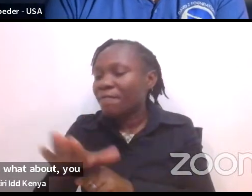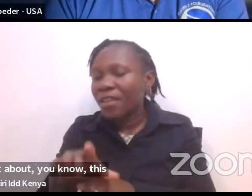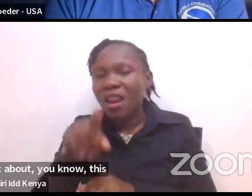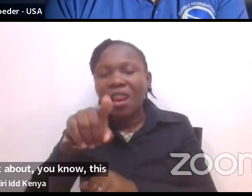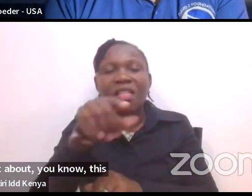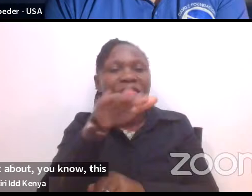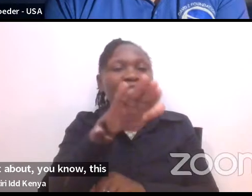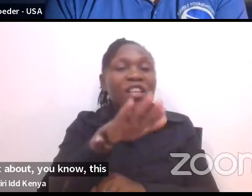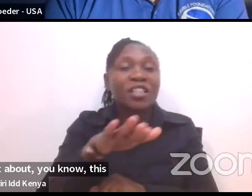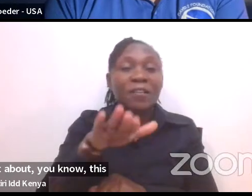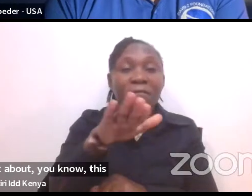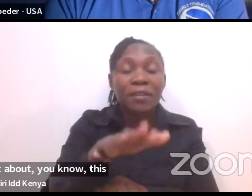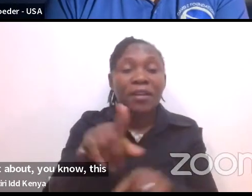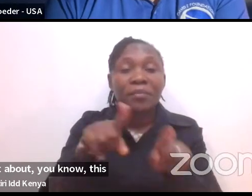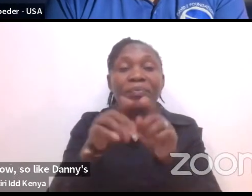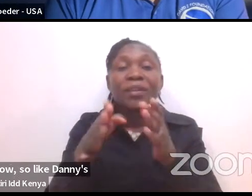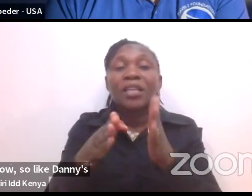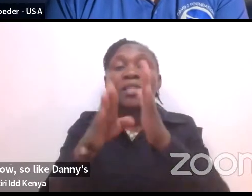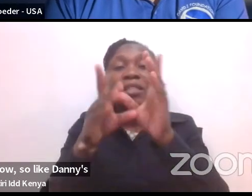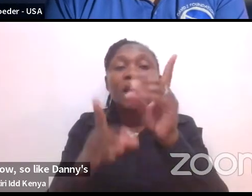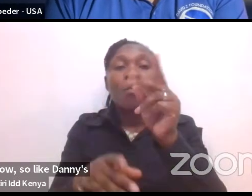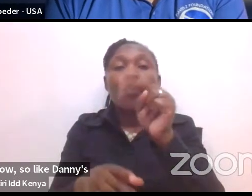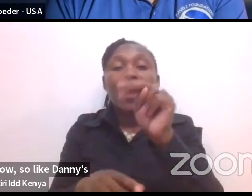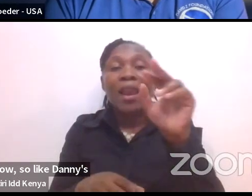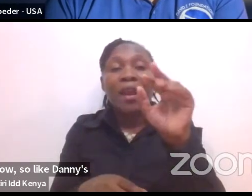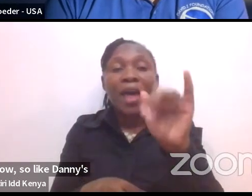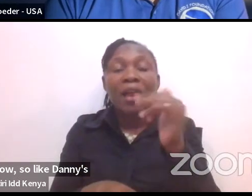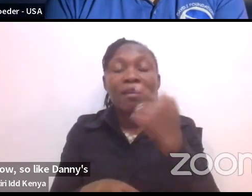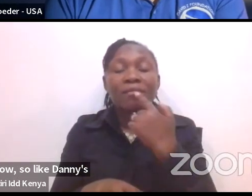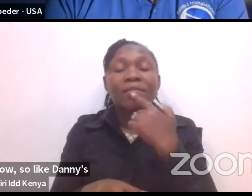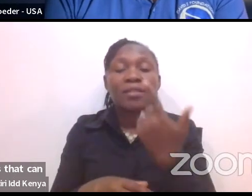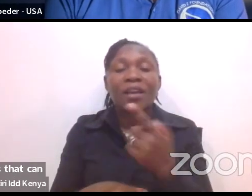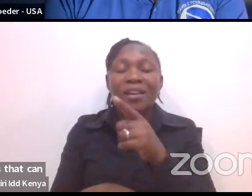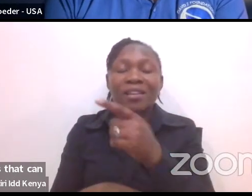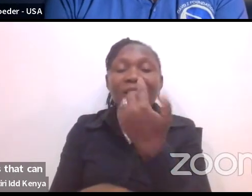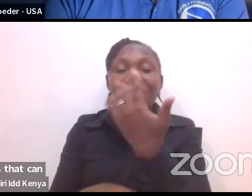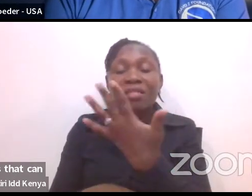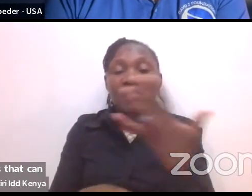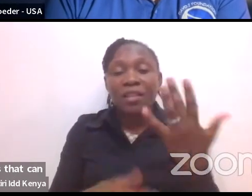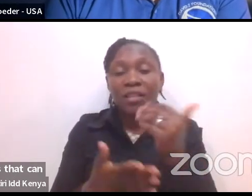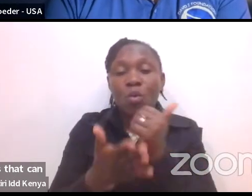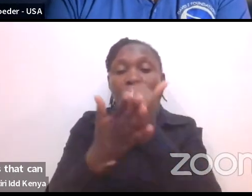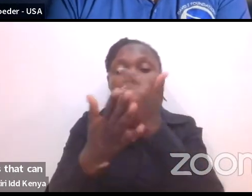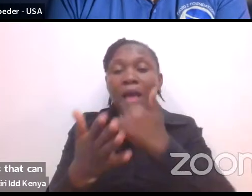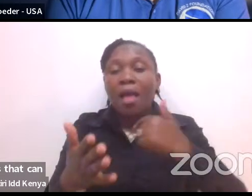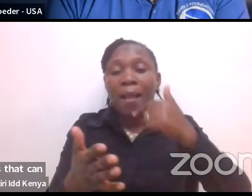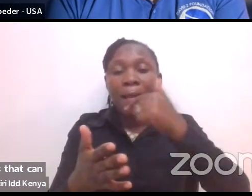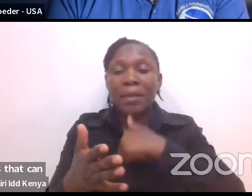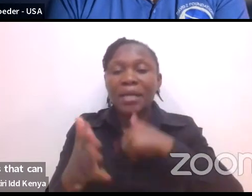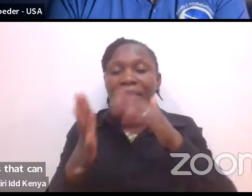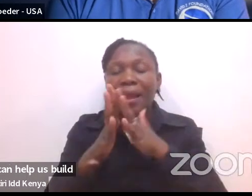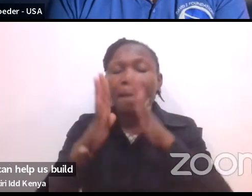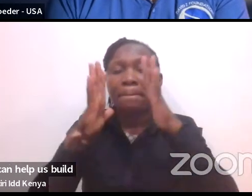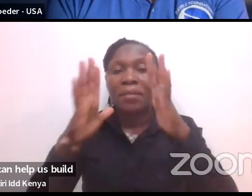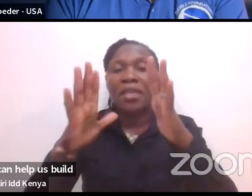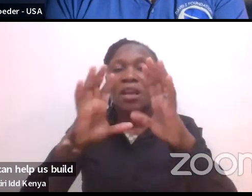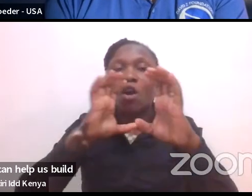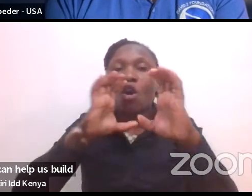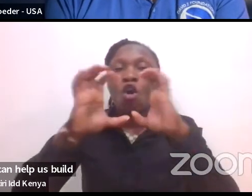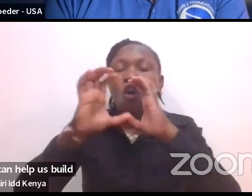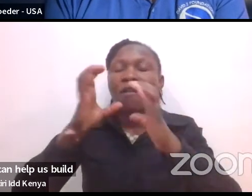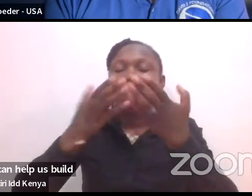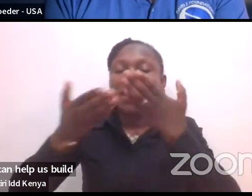said, those are things that can help us build conversations. I say